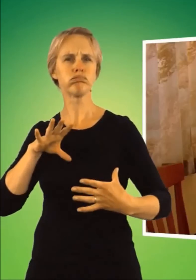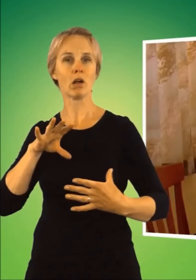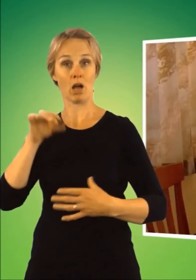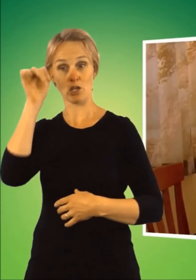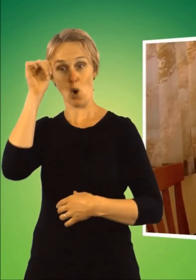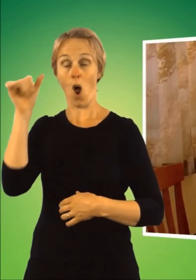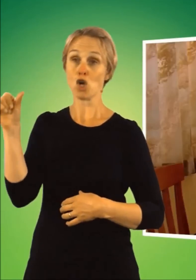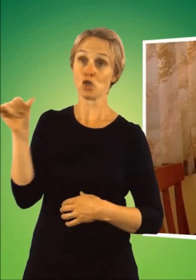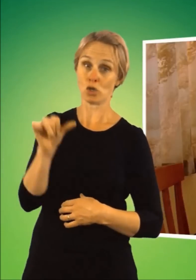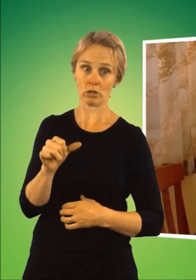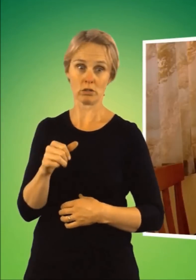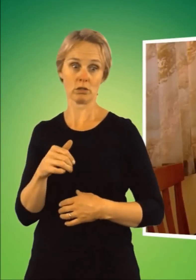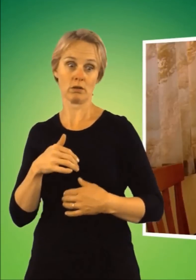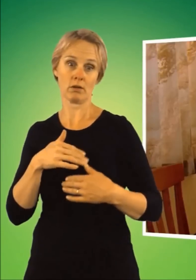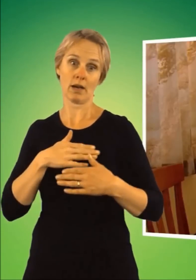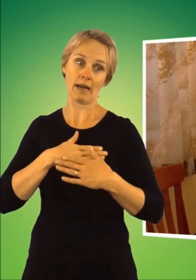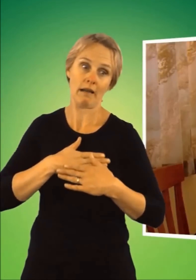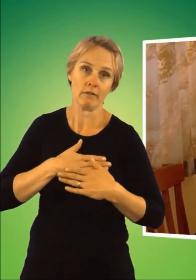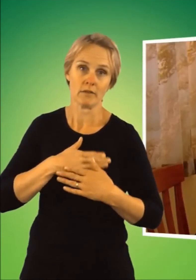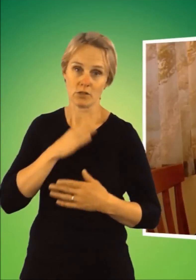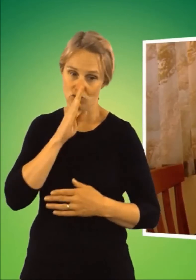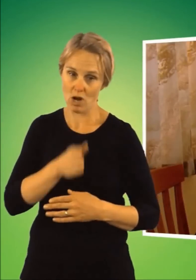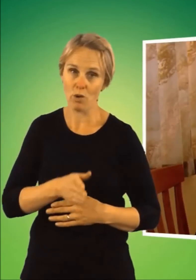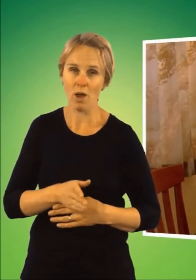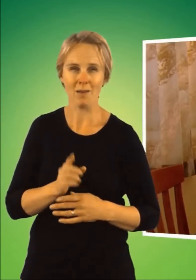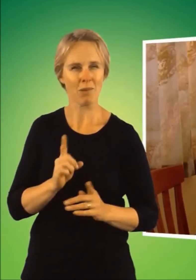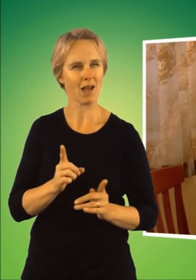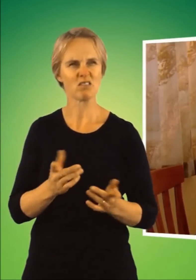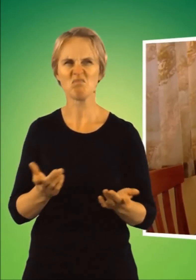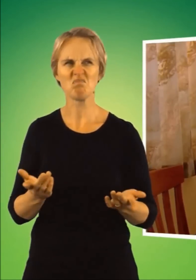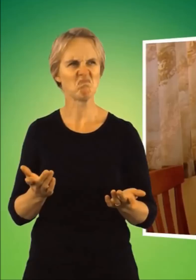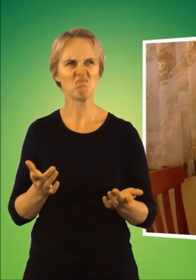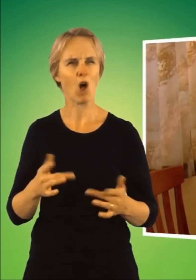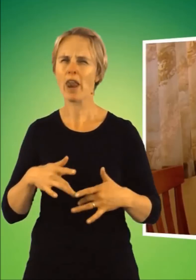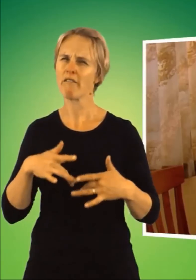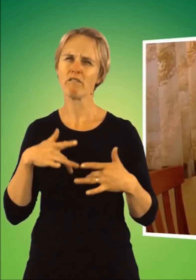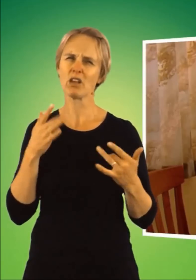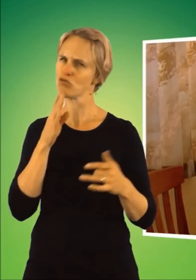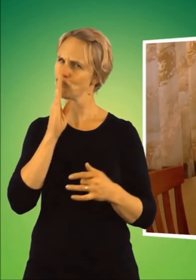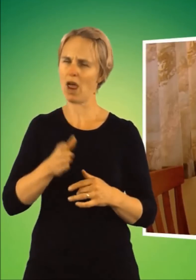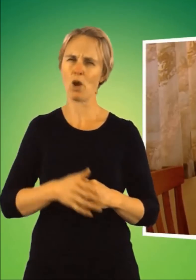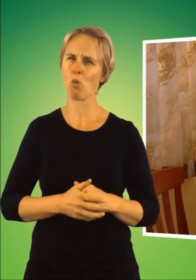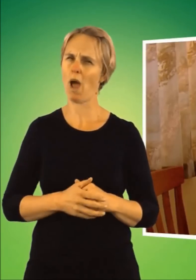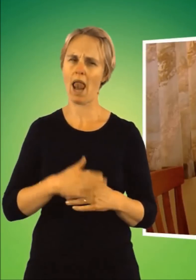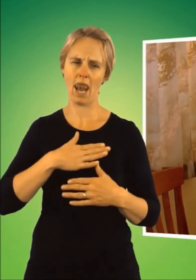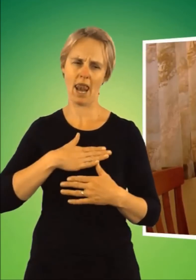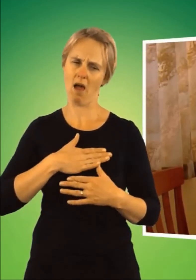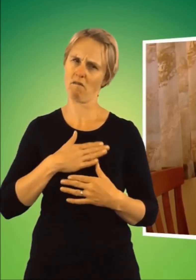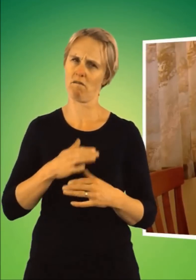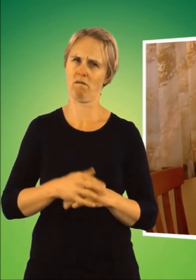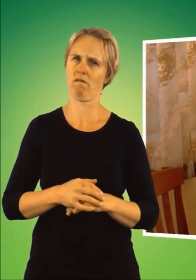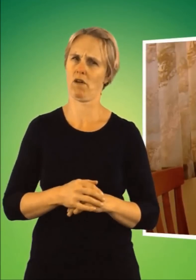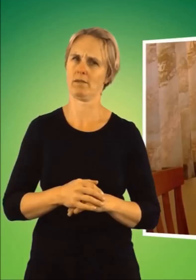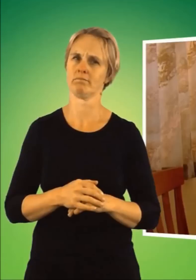maybe emotionally. I know I should be. I'm supposed to love them, but I don't feel